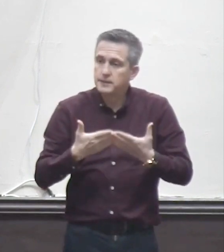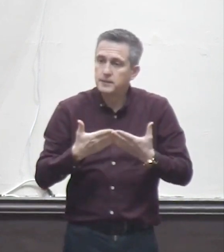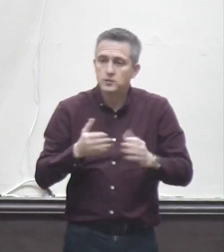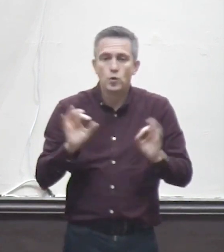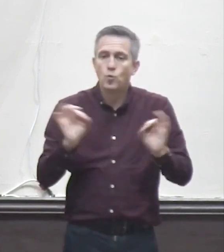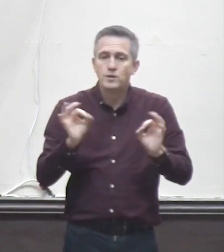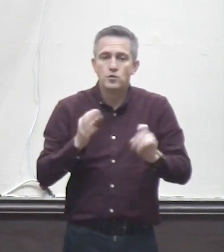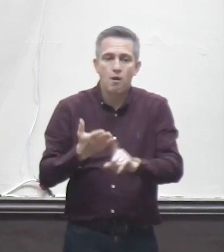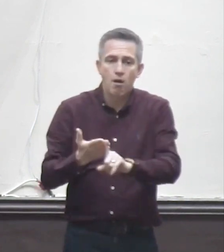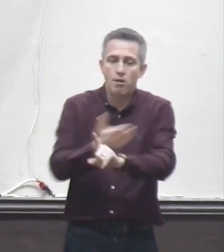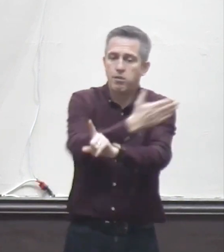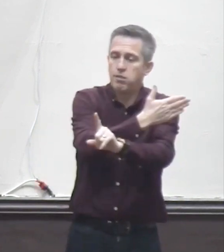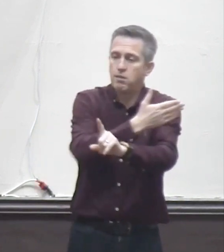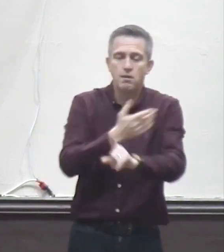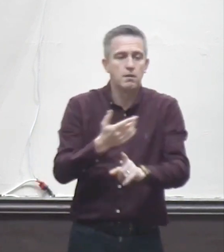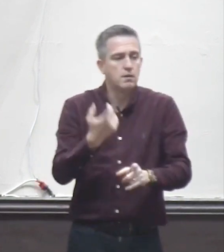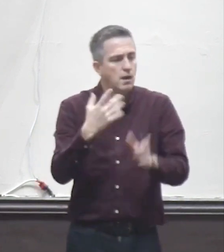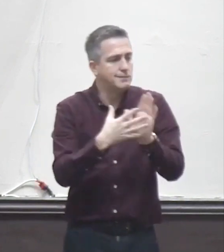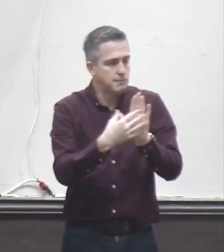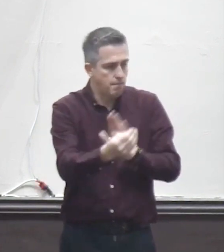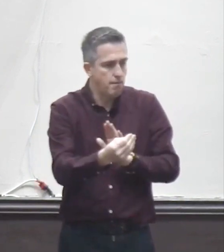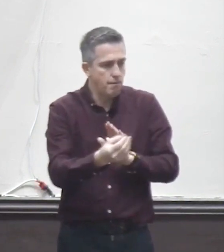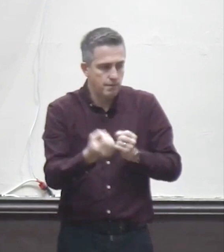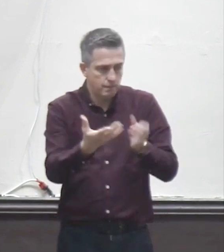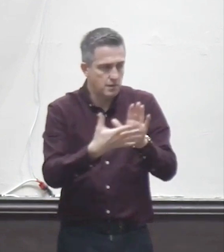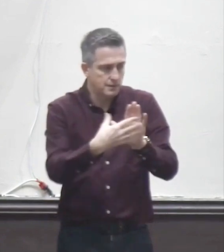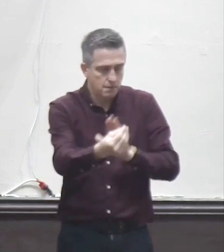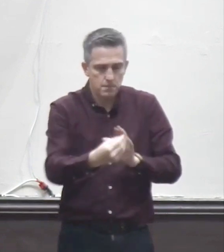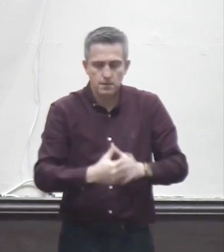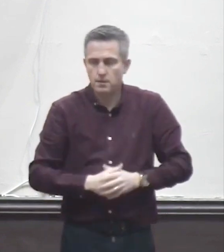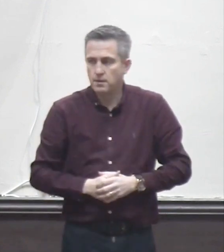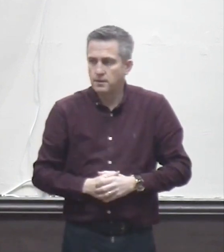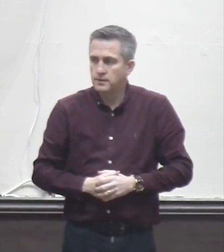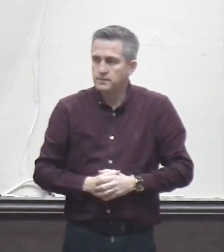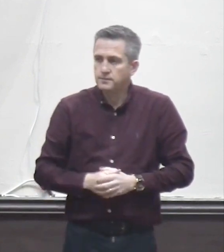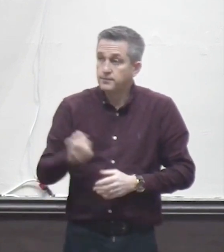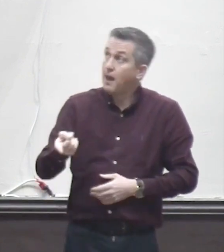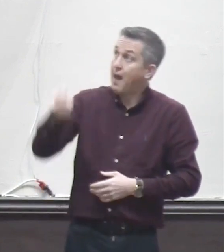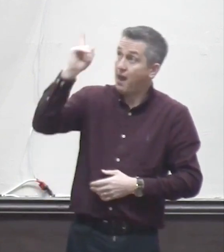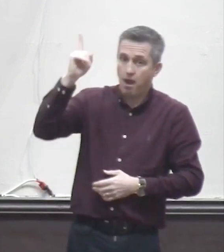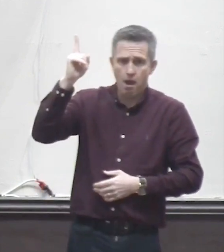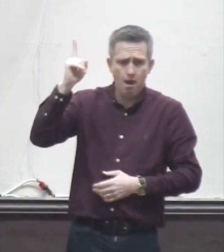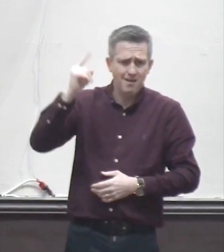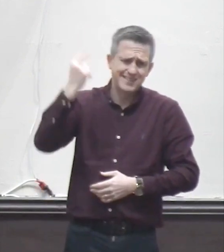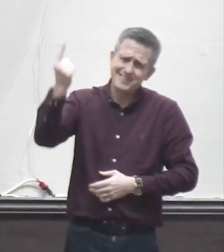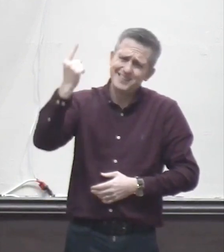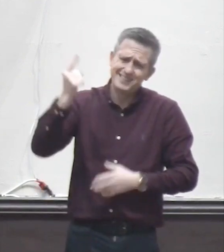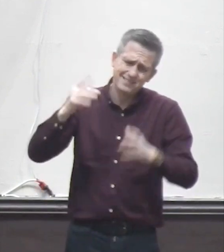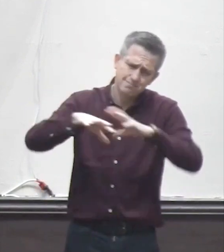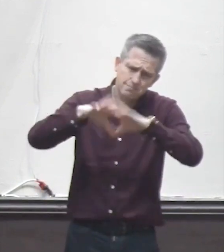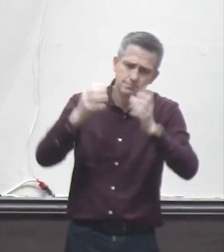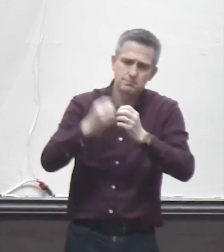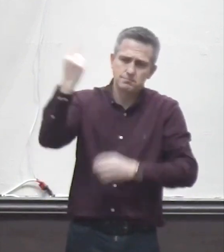this. For example, give you another example. Allah Azza wa Jal, we